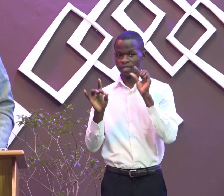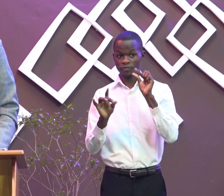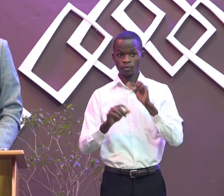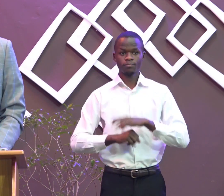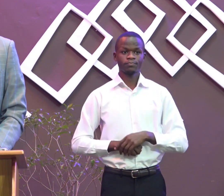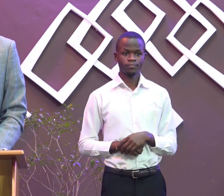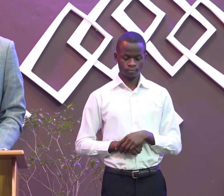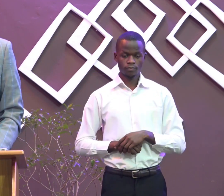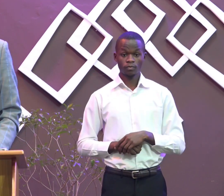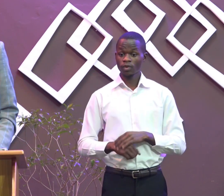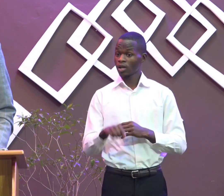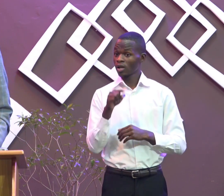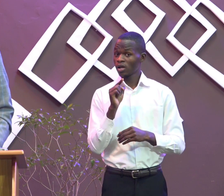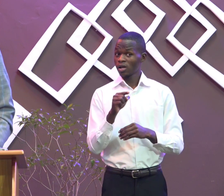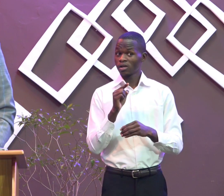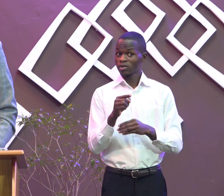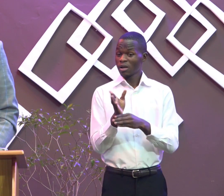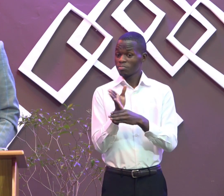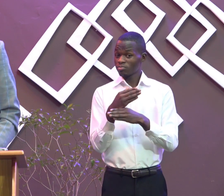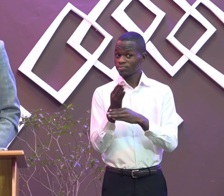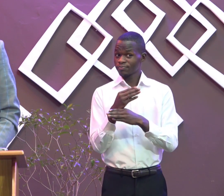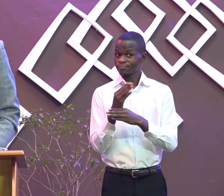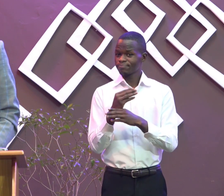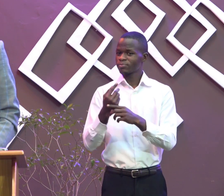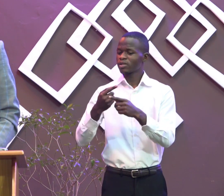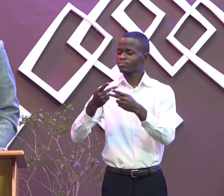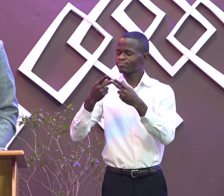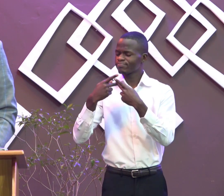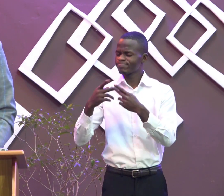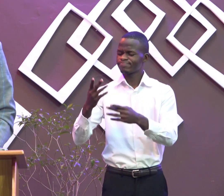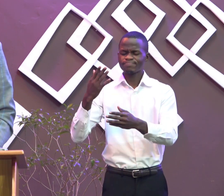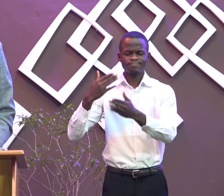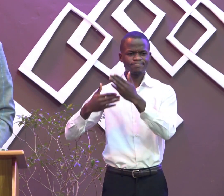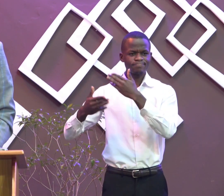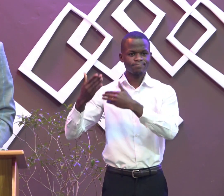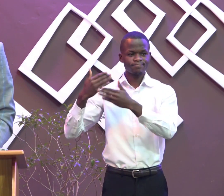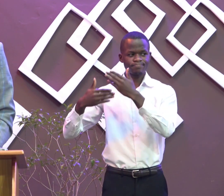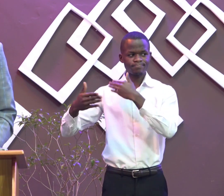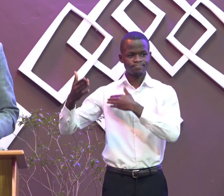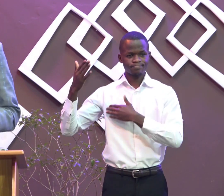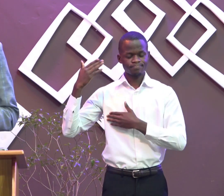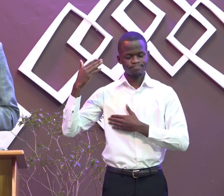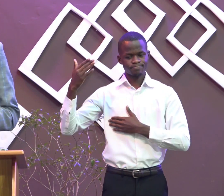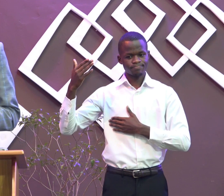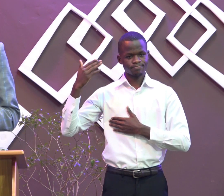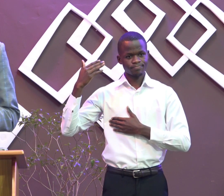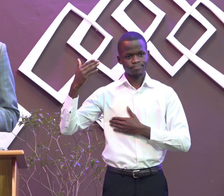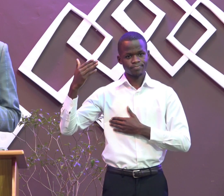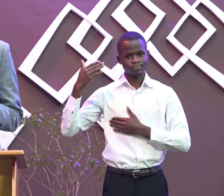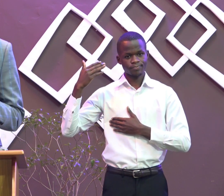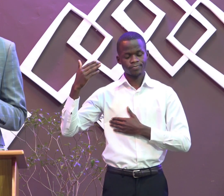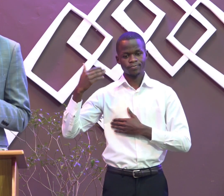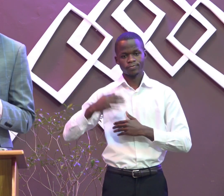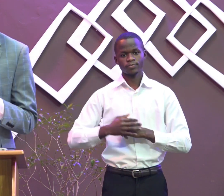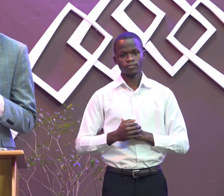things. Obuweereza buno bwatandikira wansi ddala ddala ddala ddala. This ministry started in a very